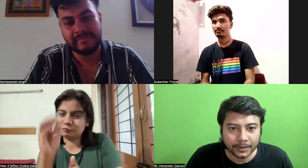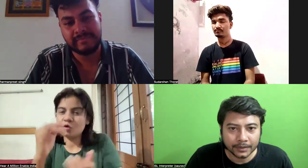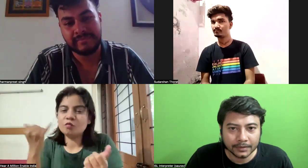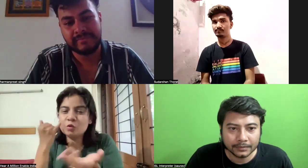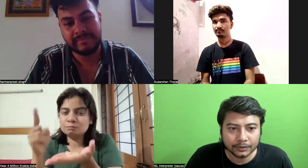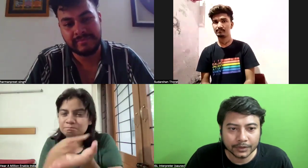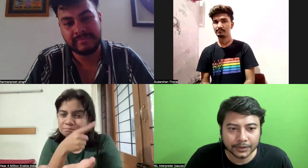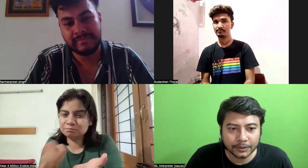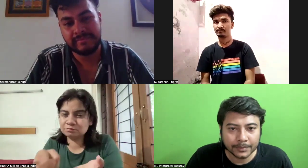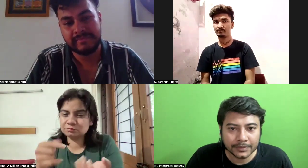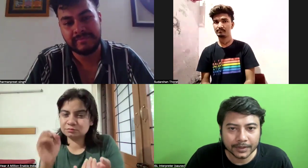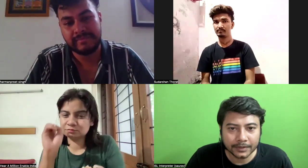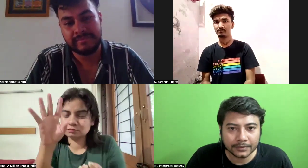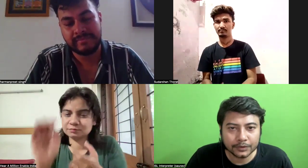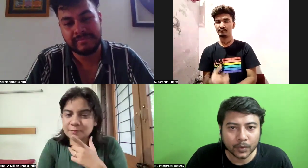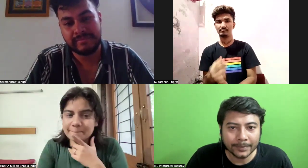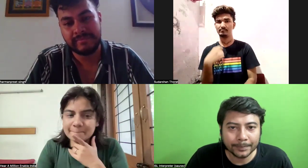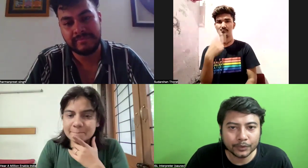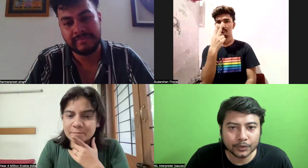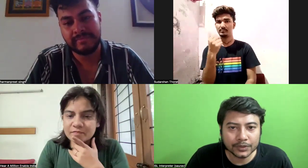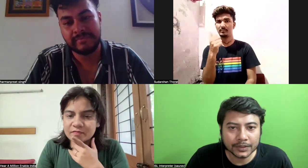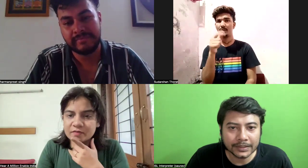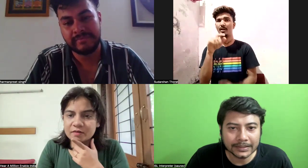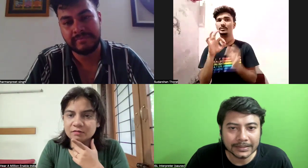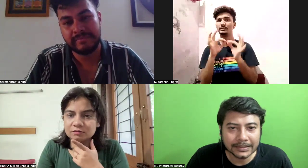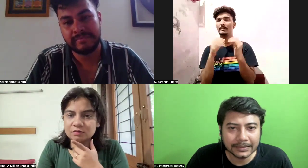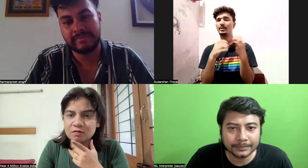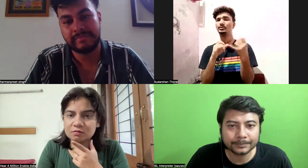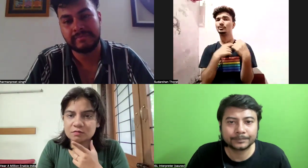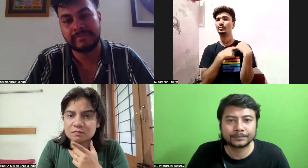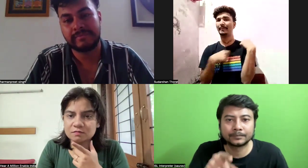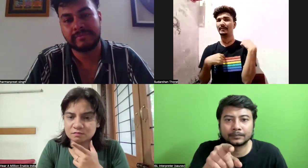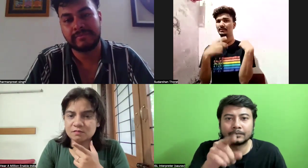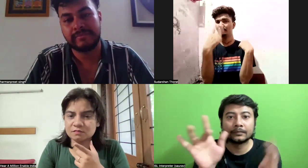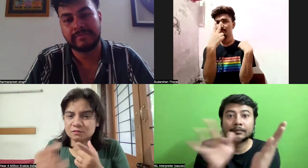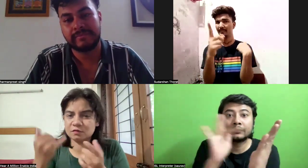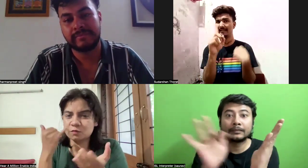Charu here. Sudarshan, can you please try swipe through the screens?